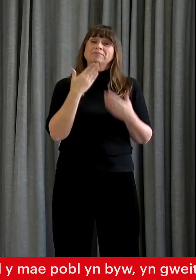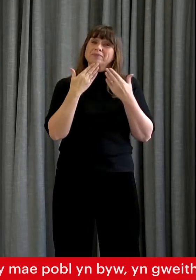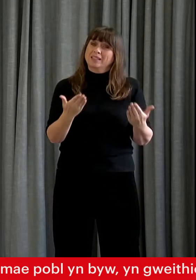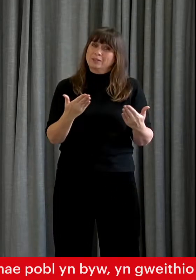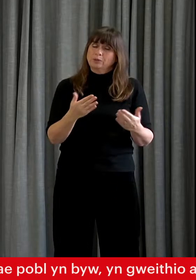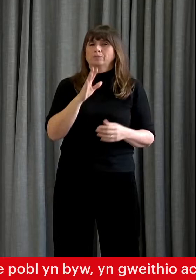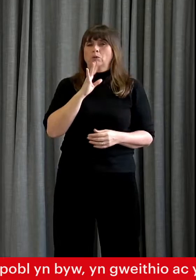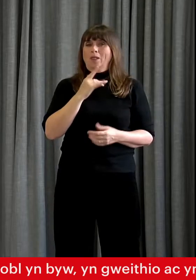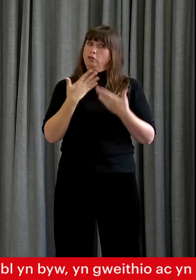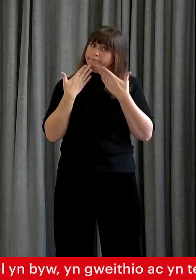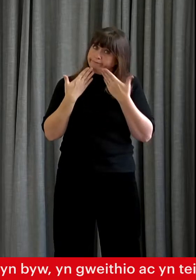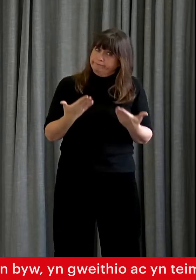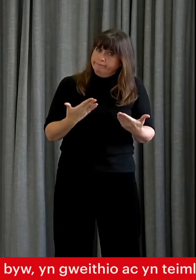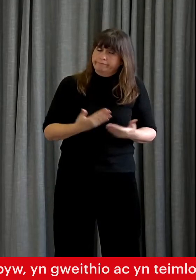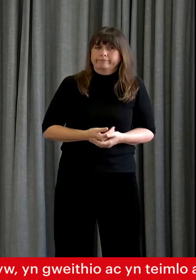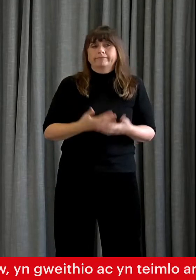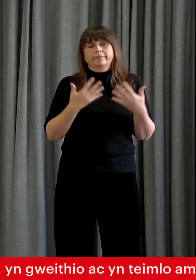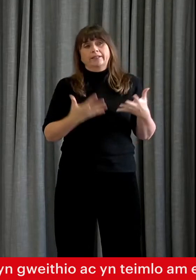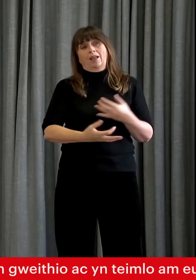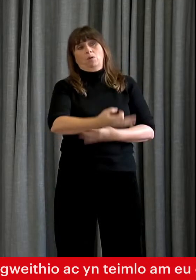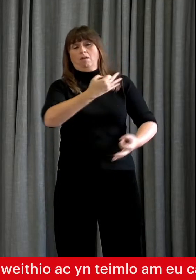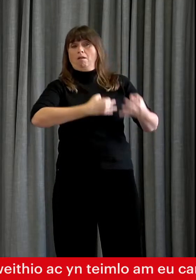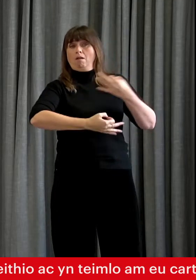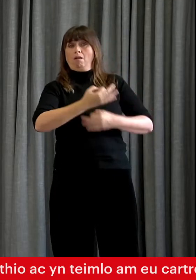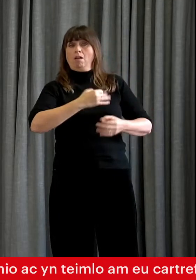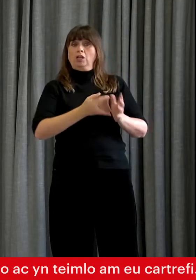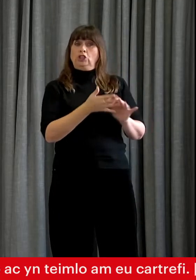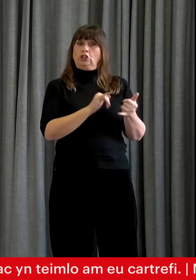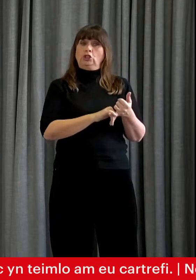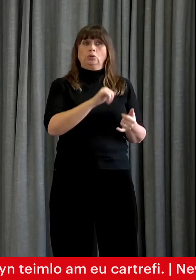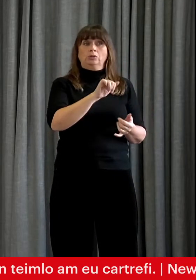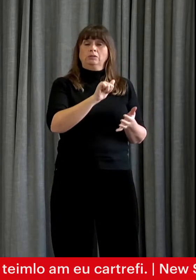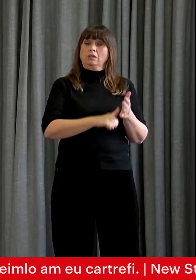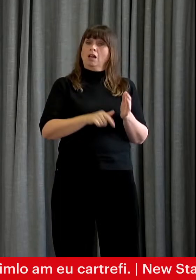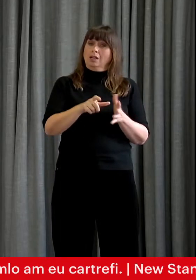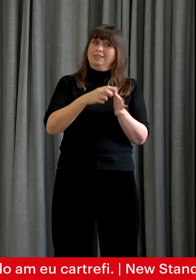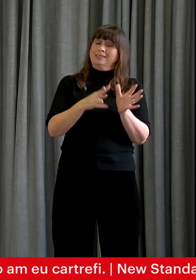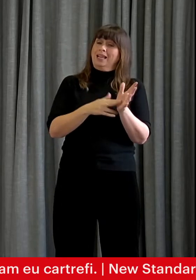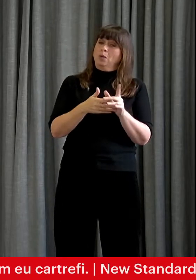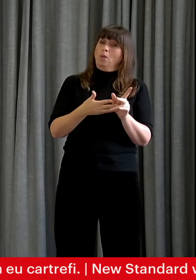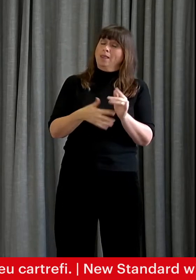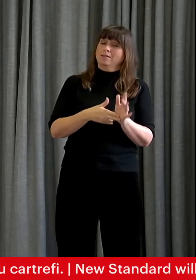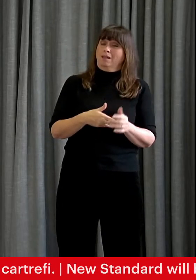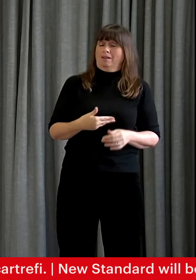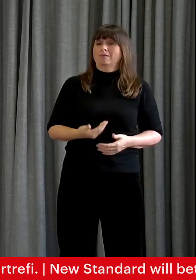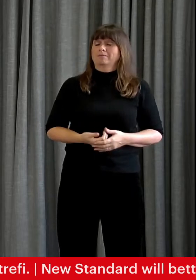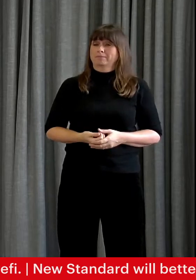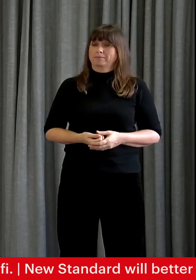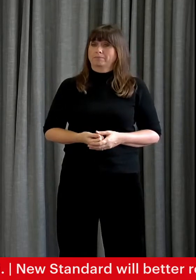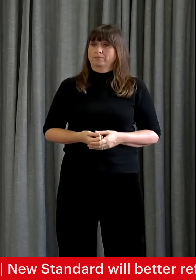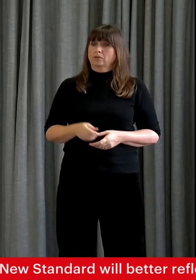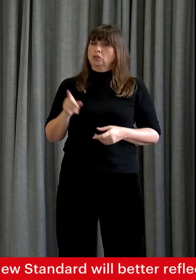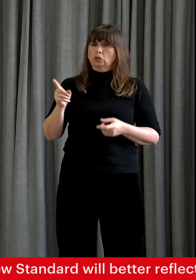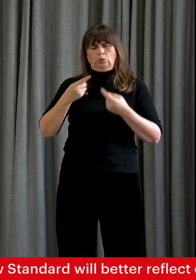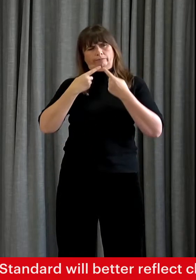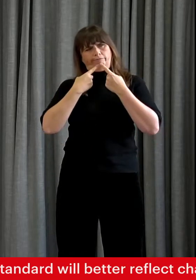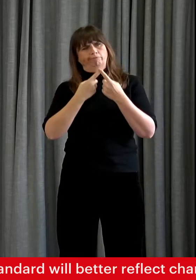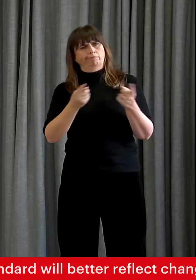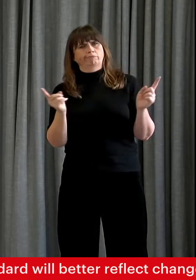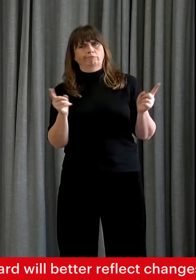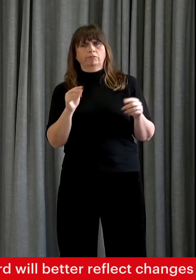you. Diolch yn fawr. And now take questions, starting with Dan Wilson. Thank you, Minister. This announcement obviously is very much